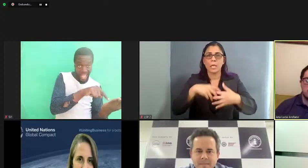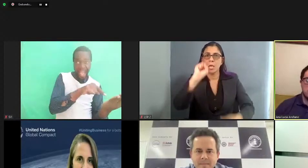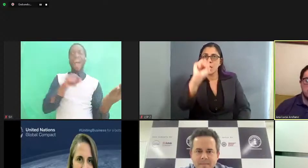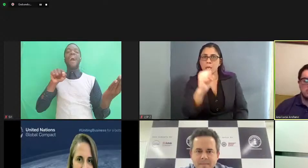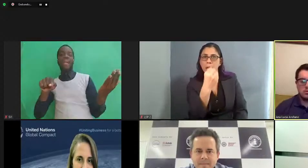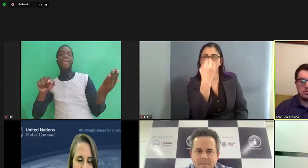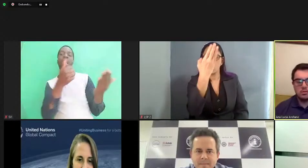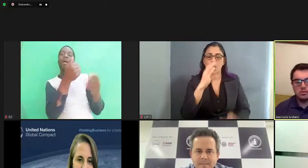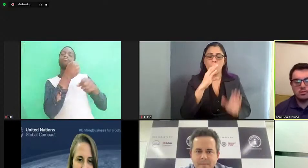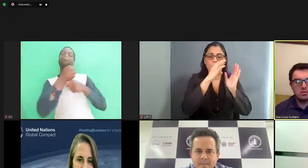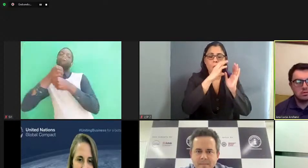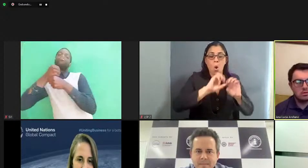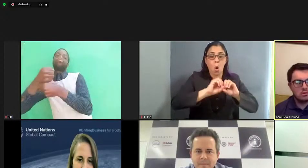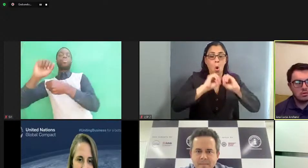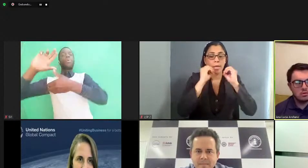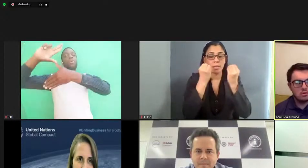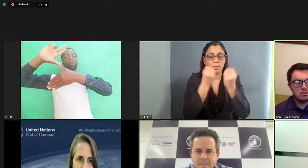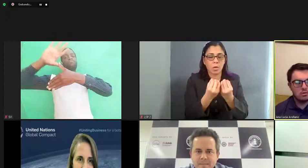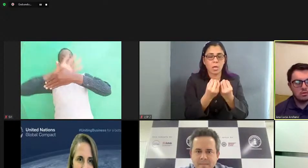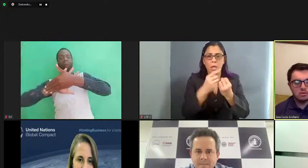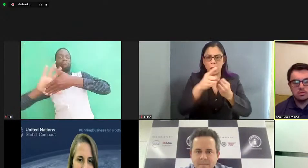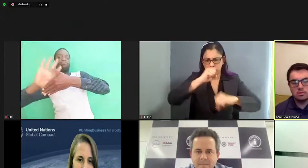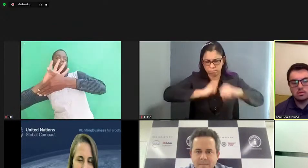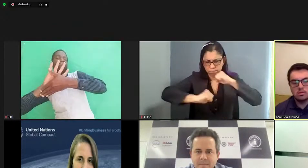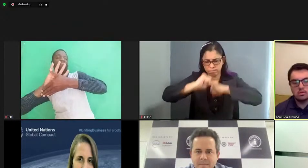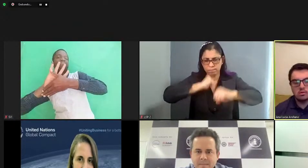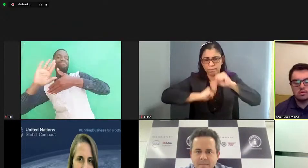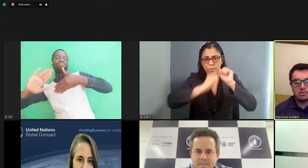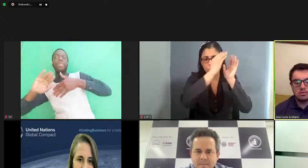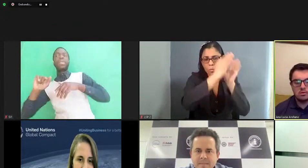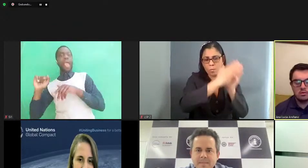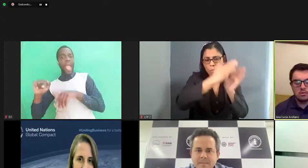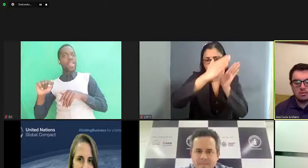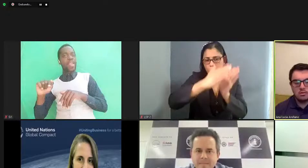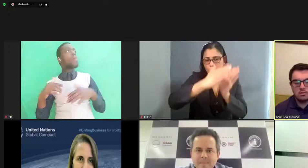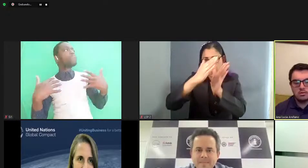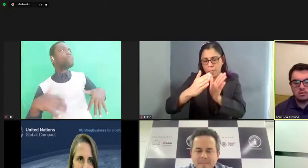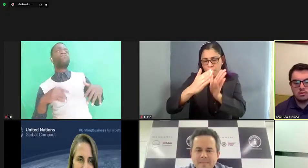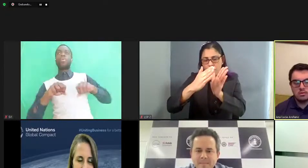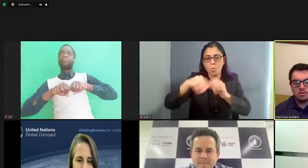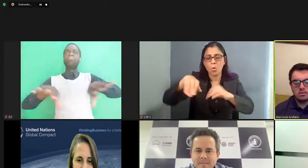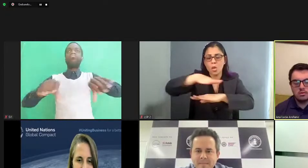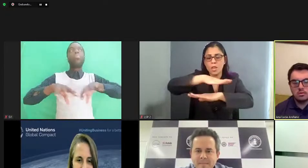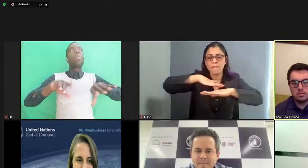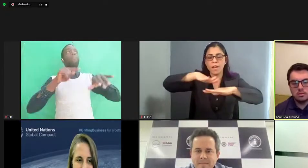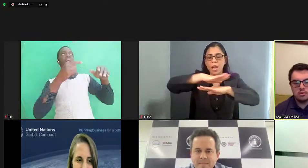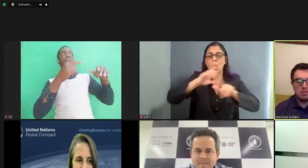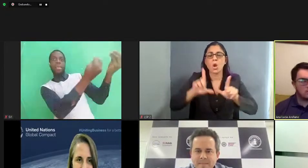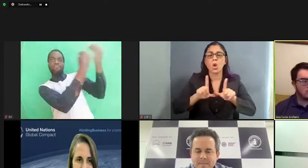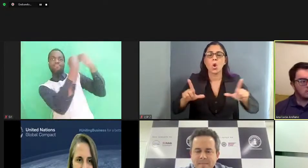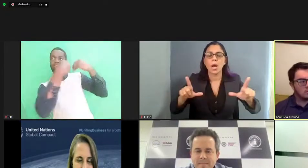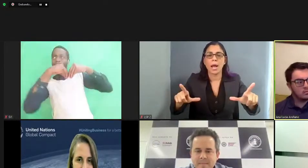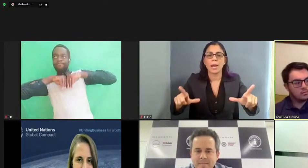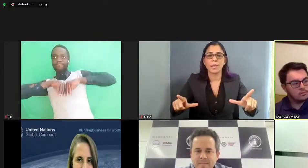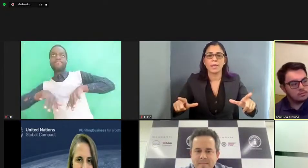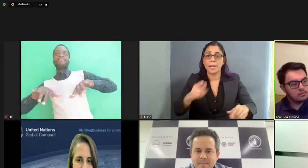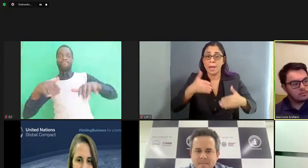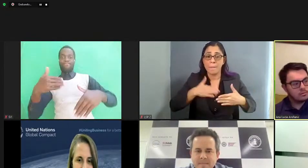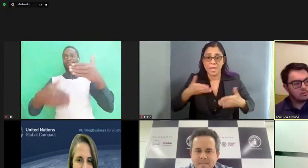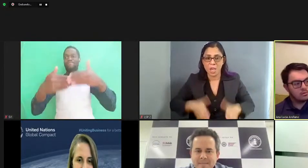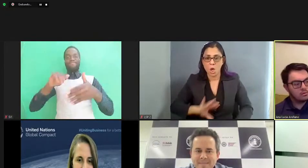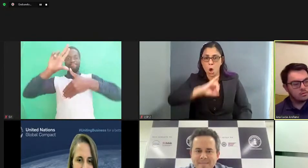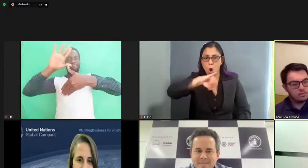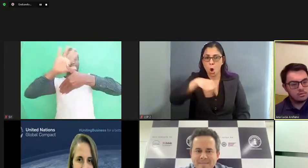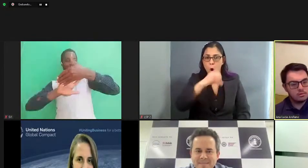companies companies that have idea to these and she's working out together and this and the